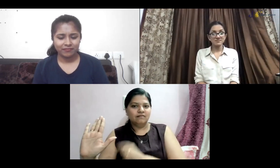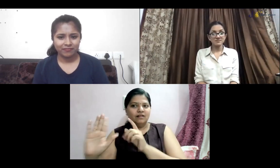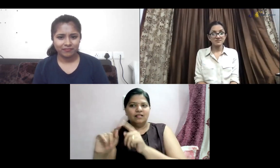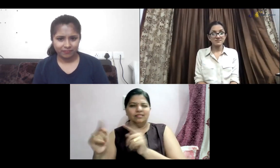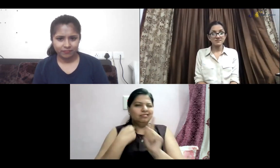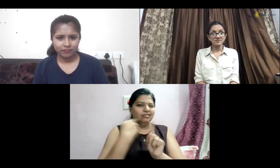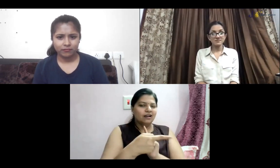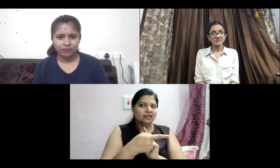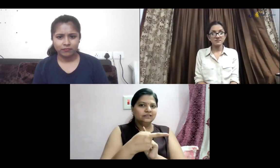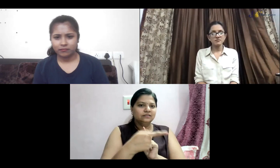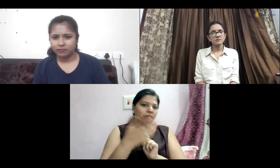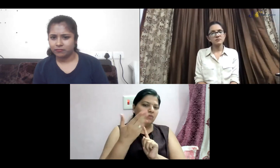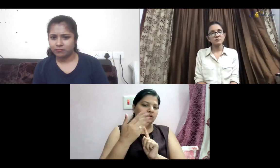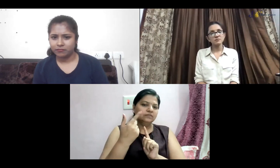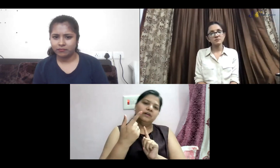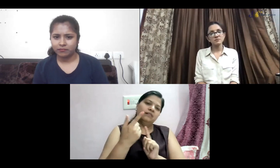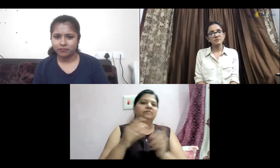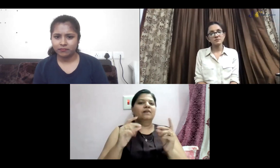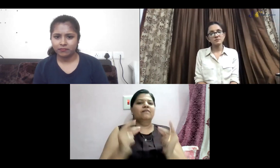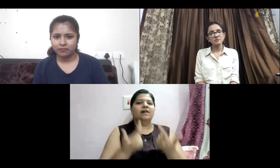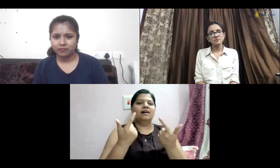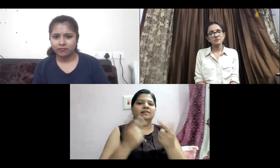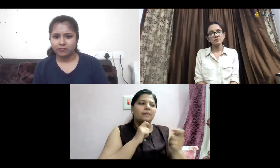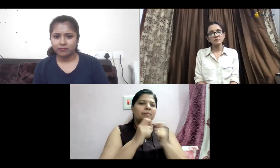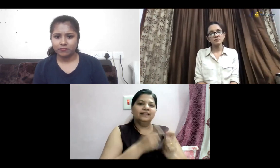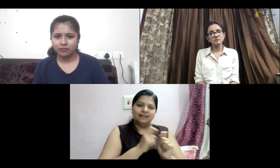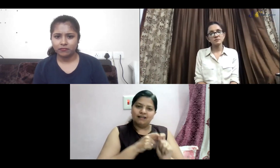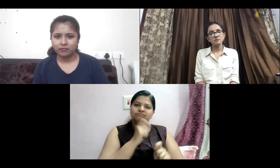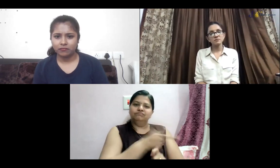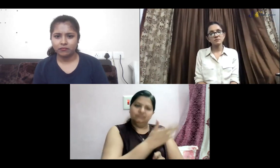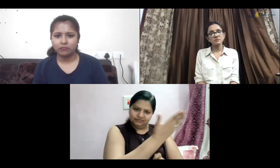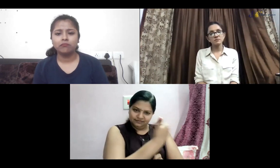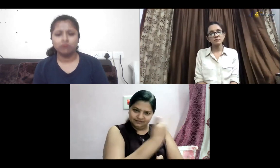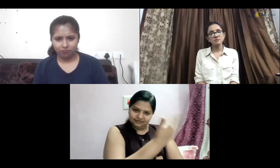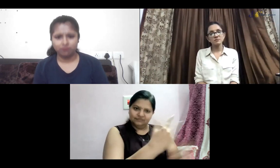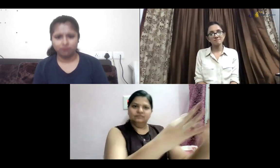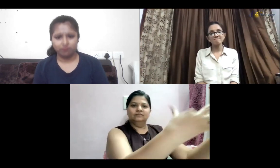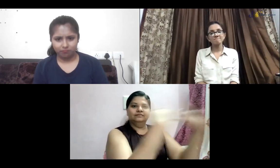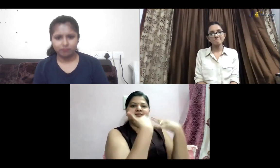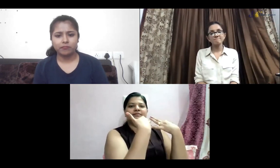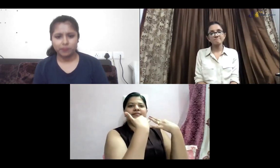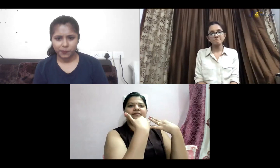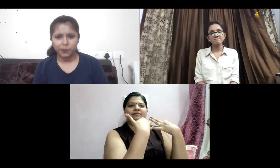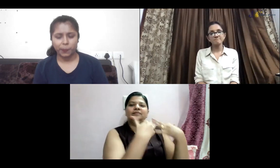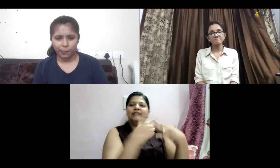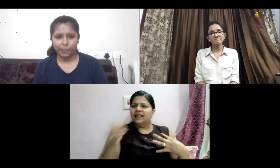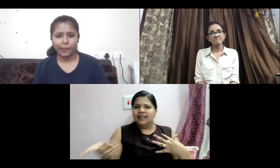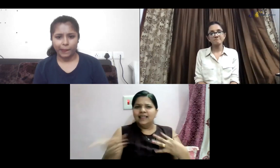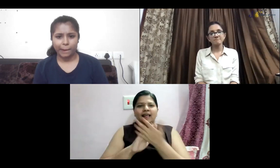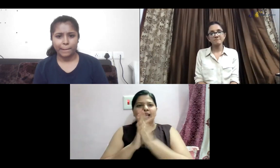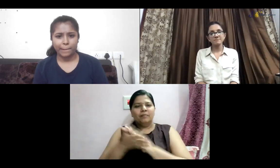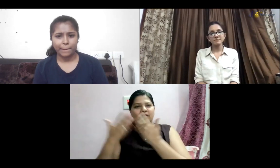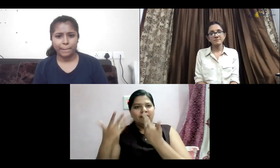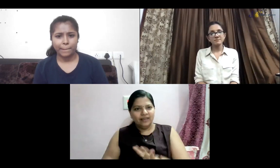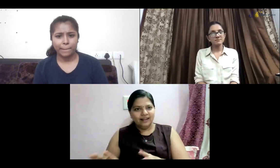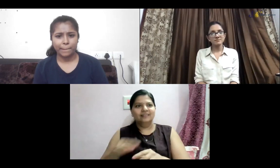are politician leaders, and if they can go against them, media, they will just get